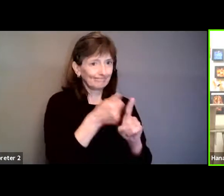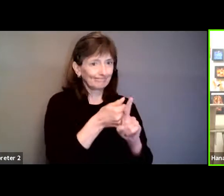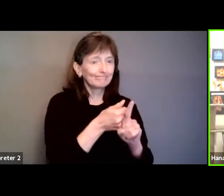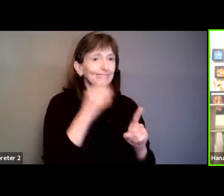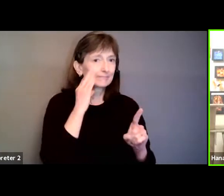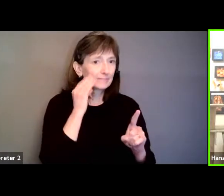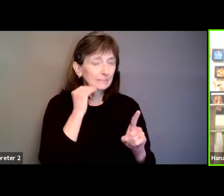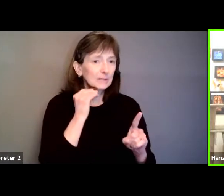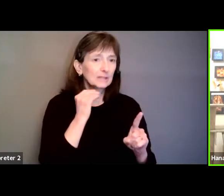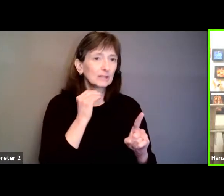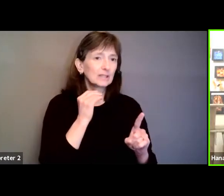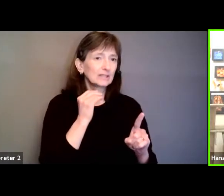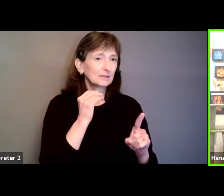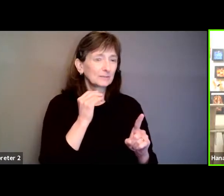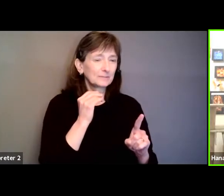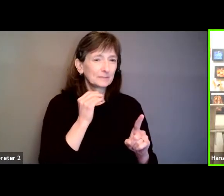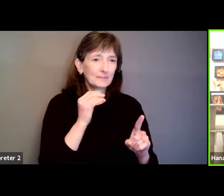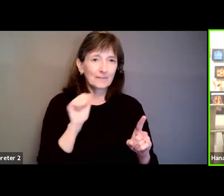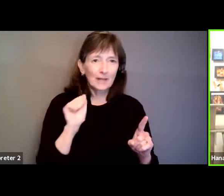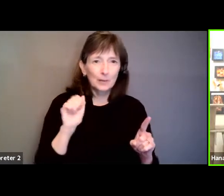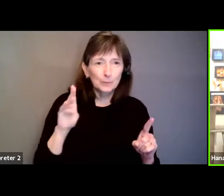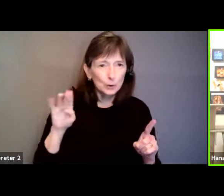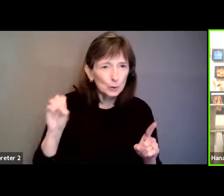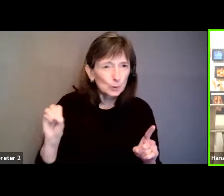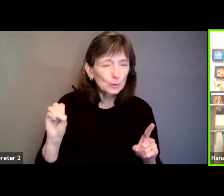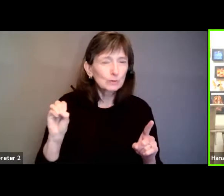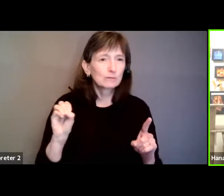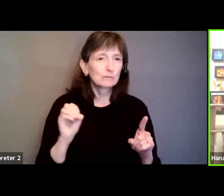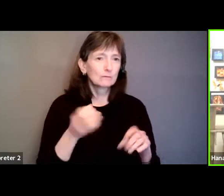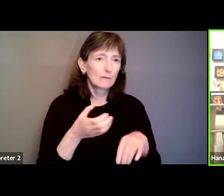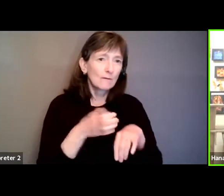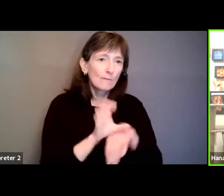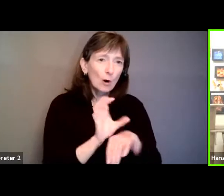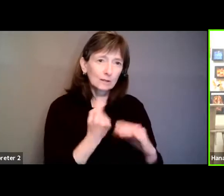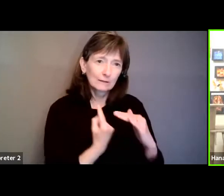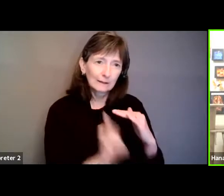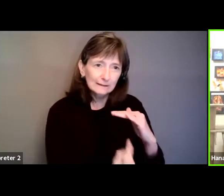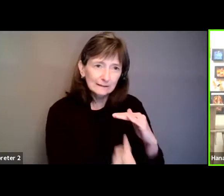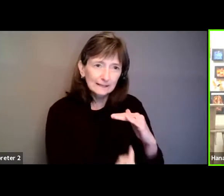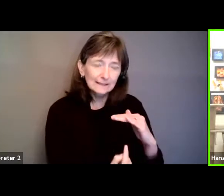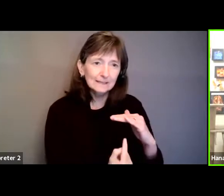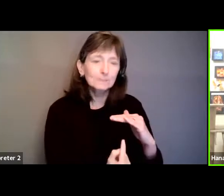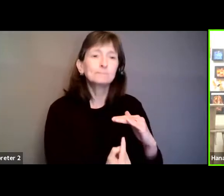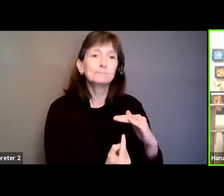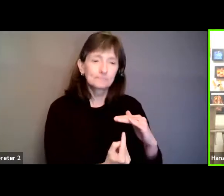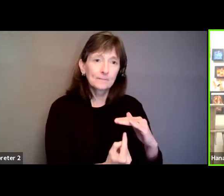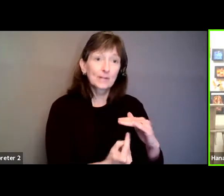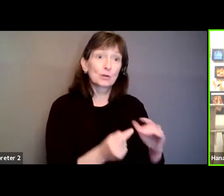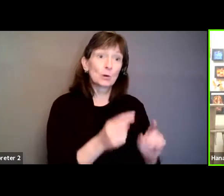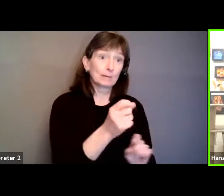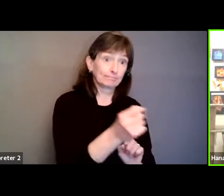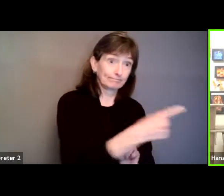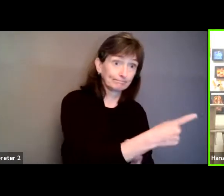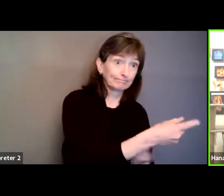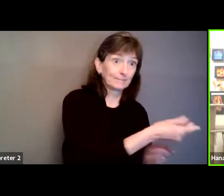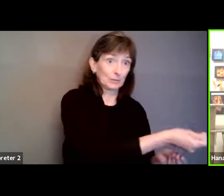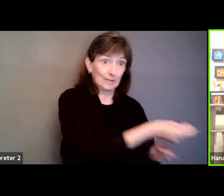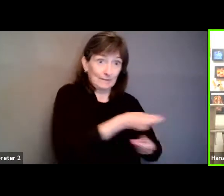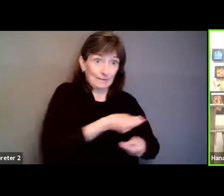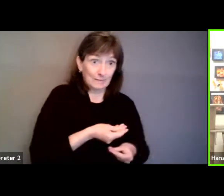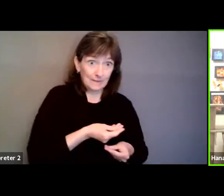and being forced into solitary confinement. And he had sent me a message to say that,